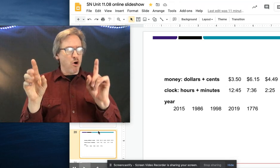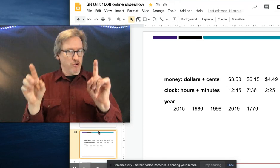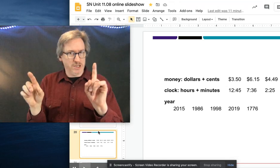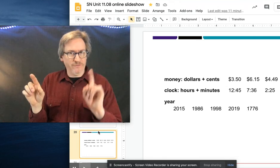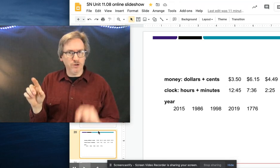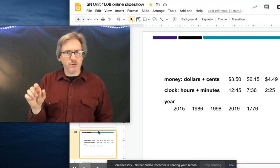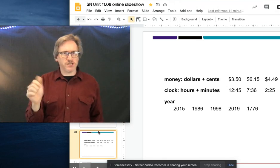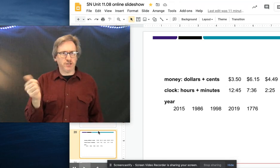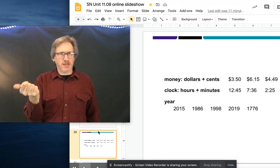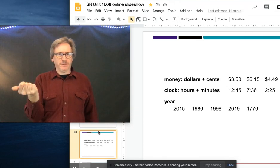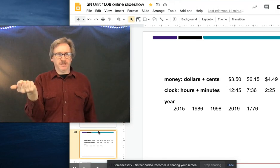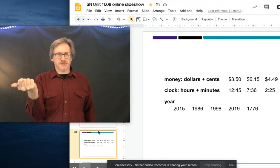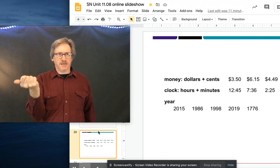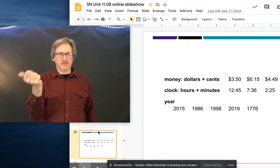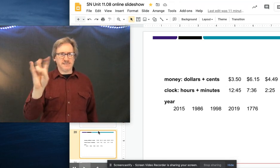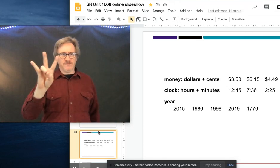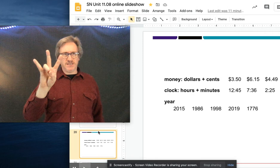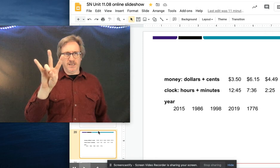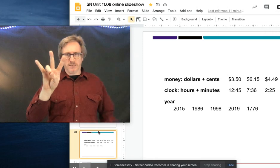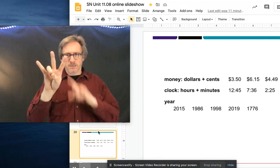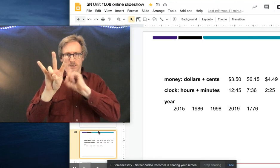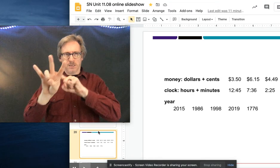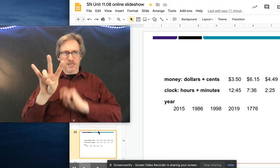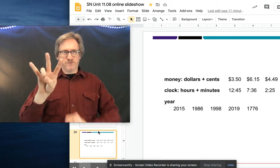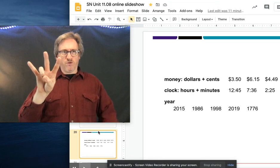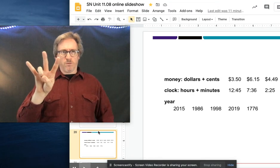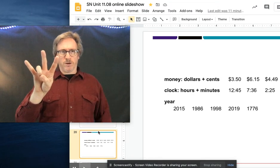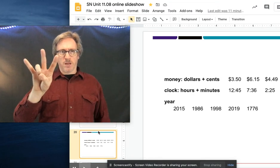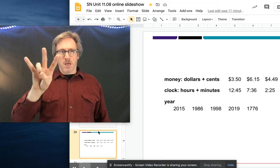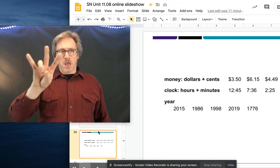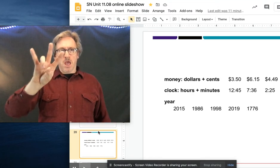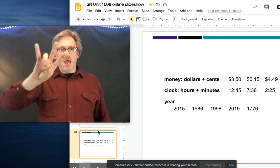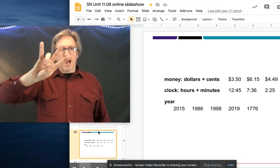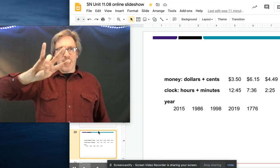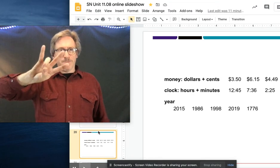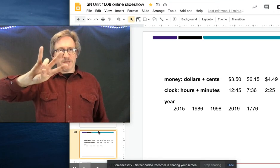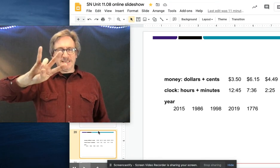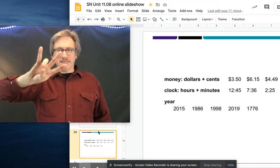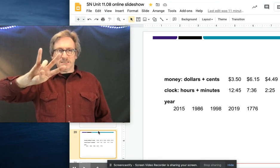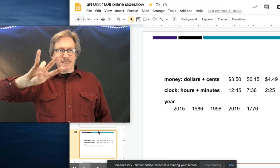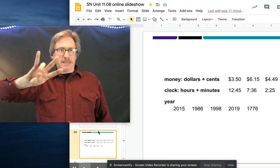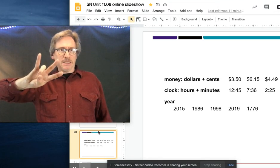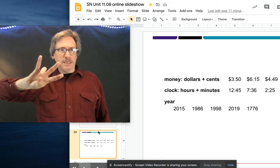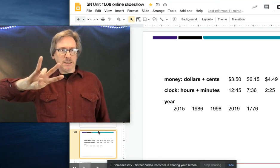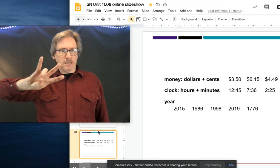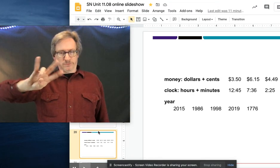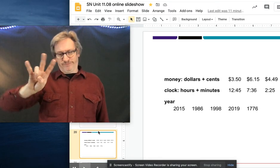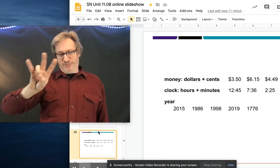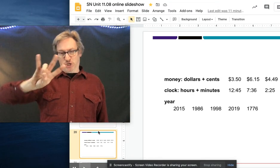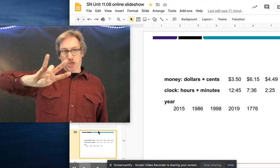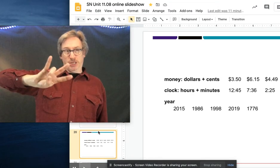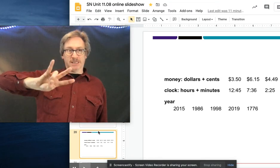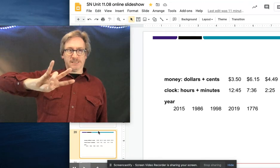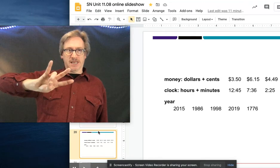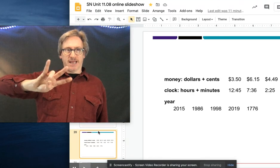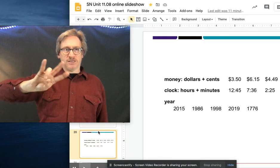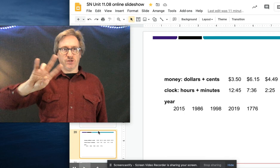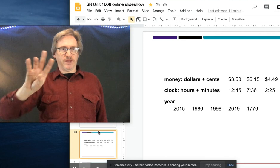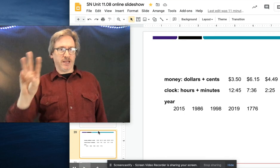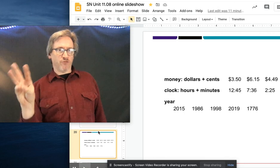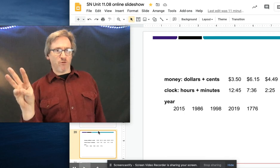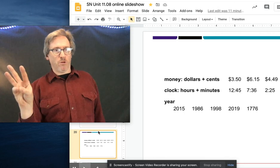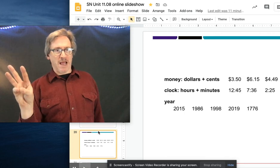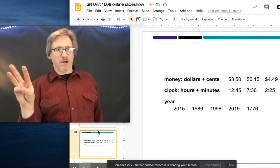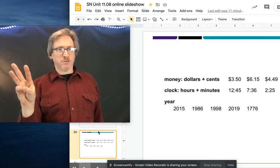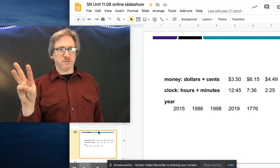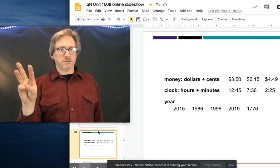Now, if you notice the shape in this, 17, it's forward. I'm tilting it a little to the inside so